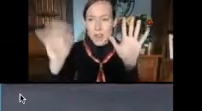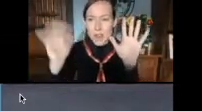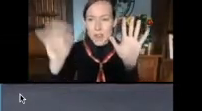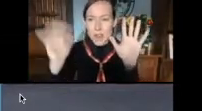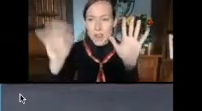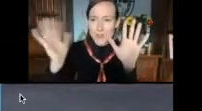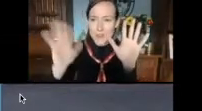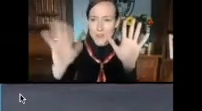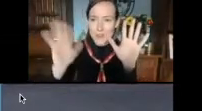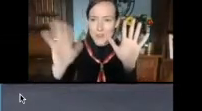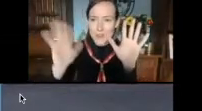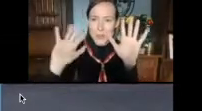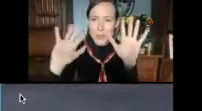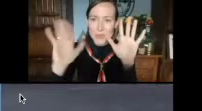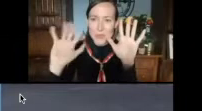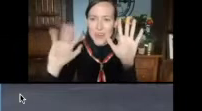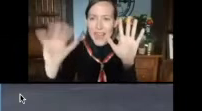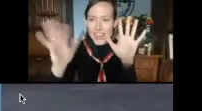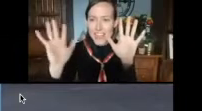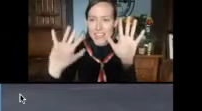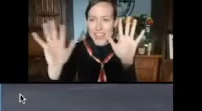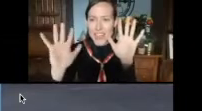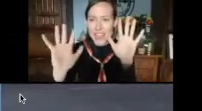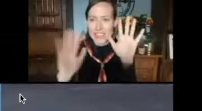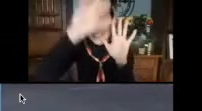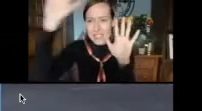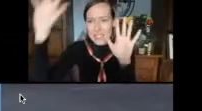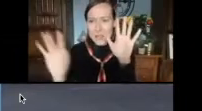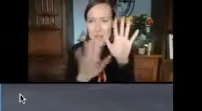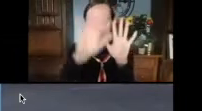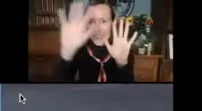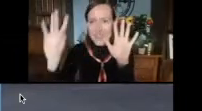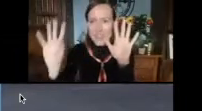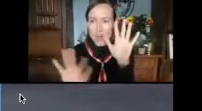you're right-handed, then this is going to be your action hand.